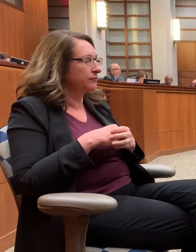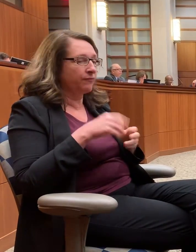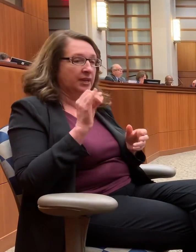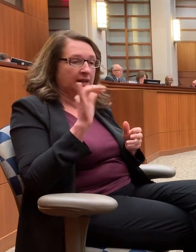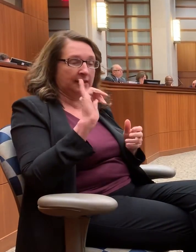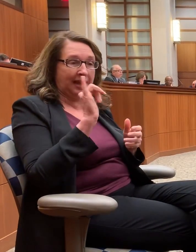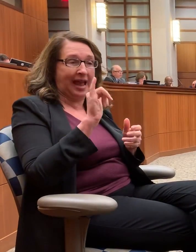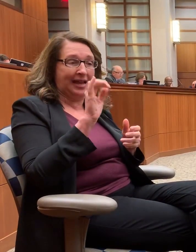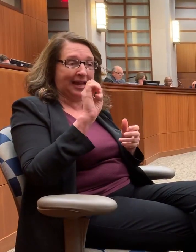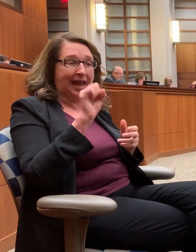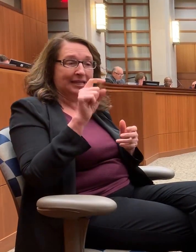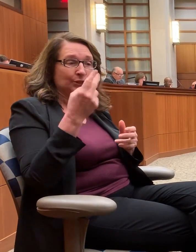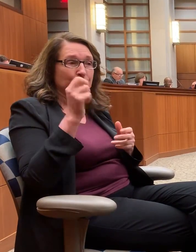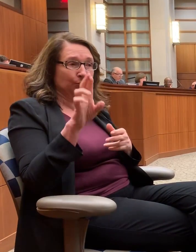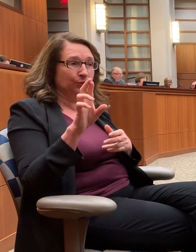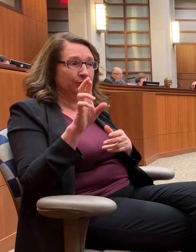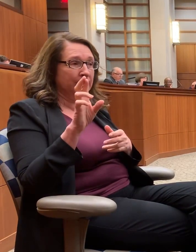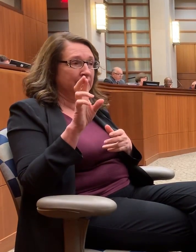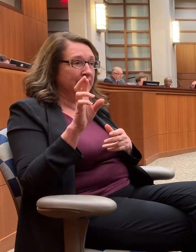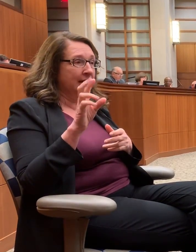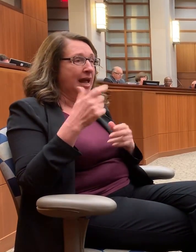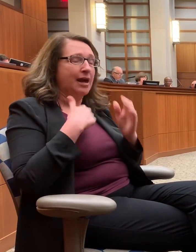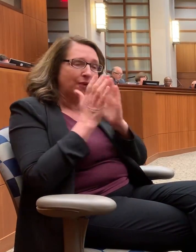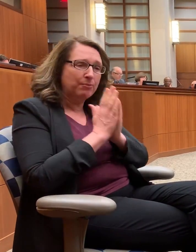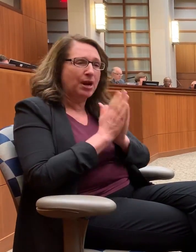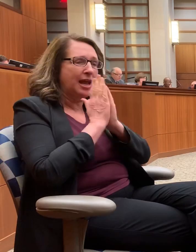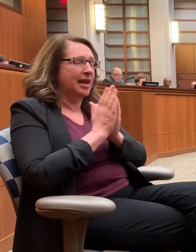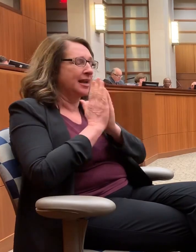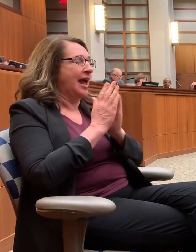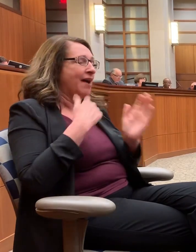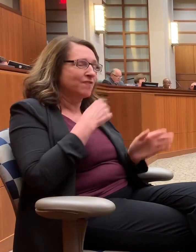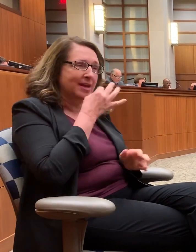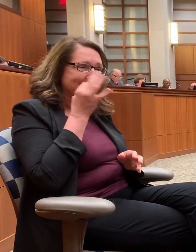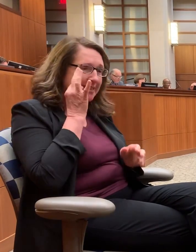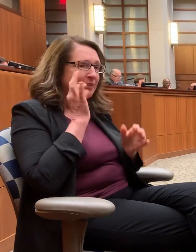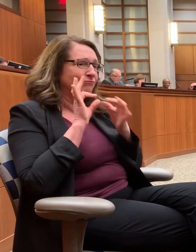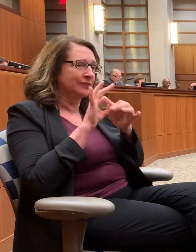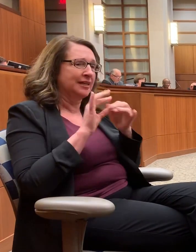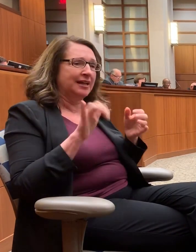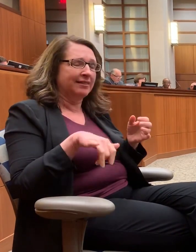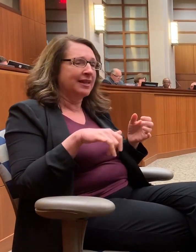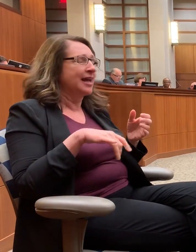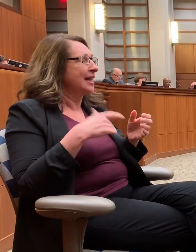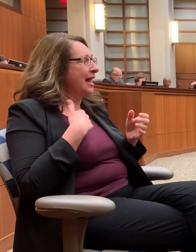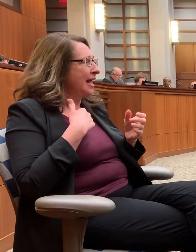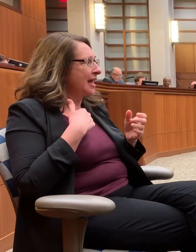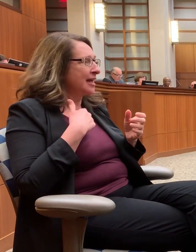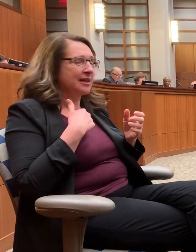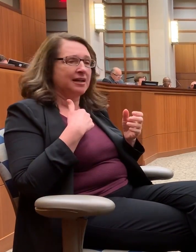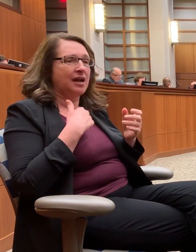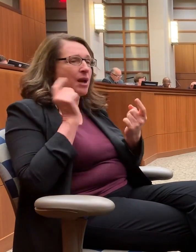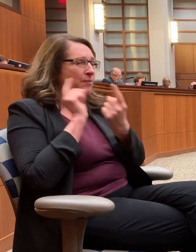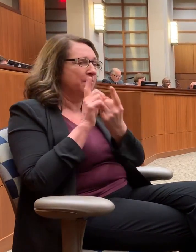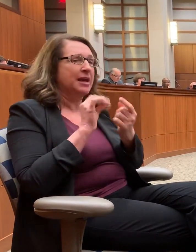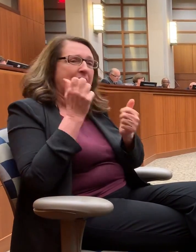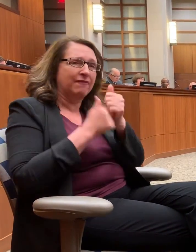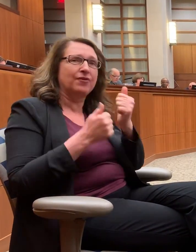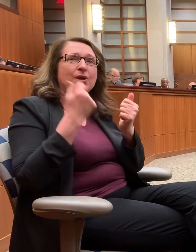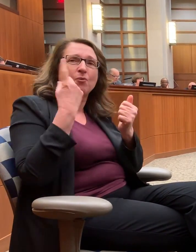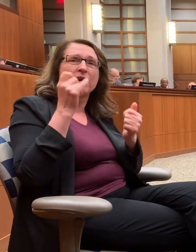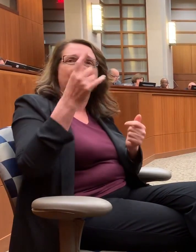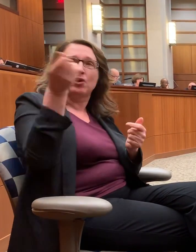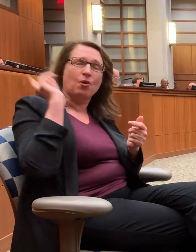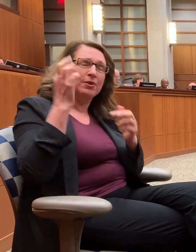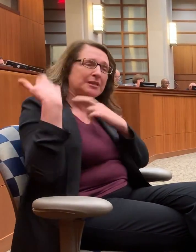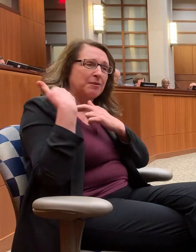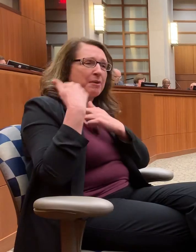like Esther, I have prayed and fasted about this, and I'm coming to you, and every one of you are